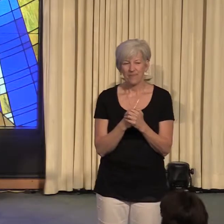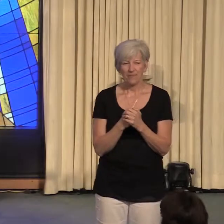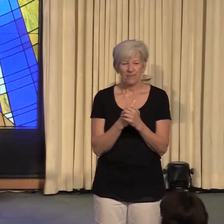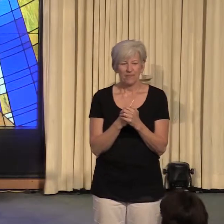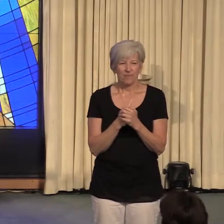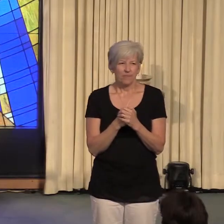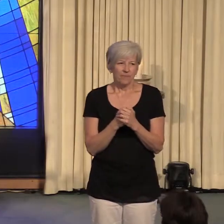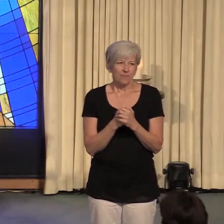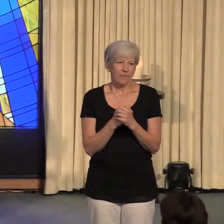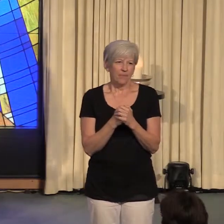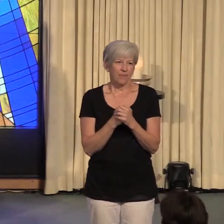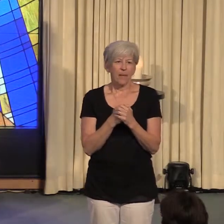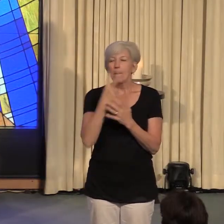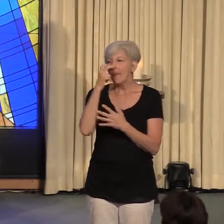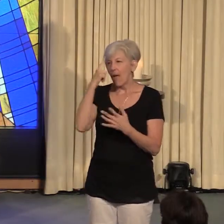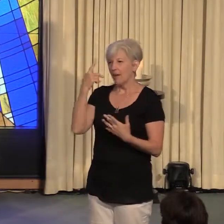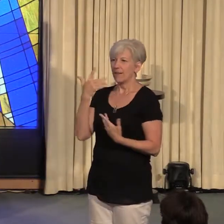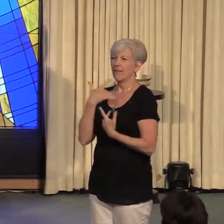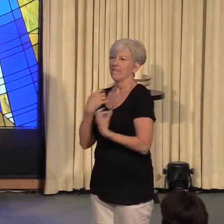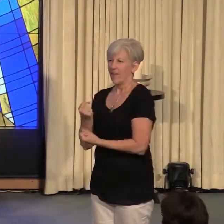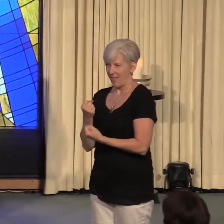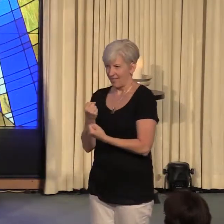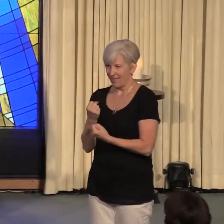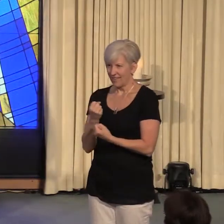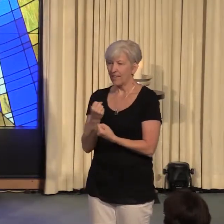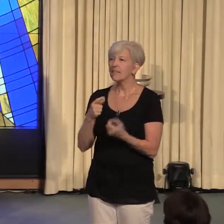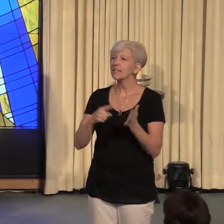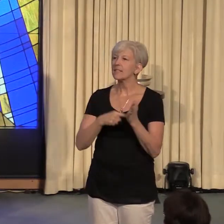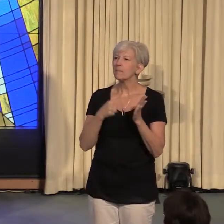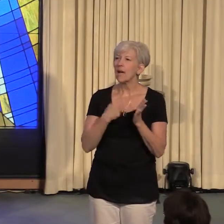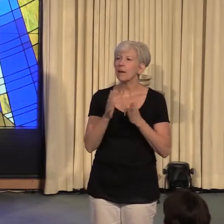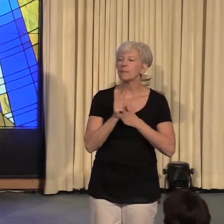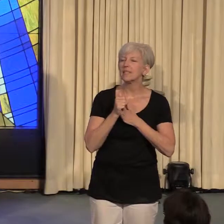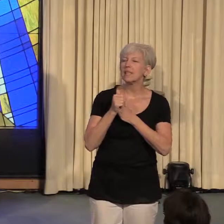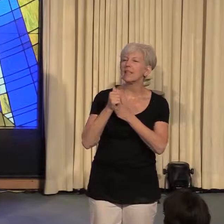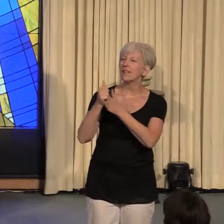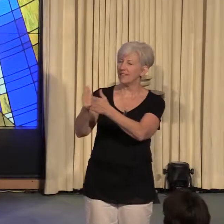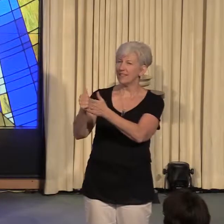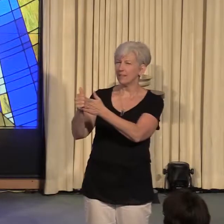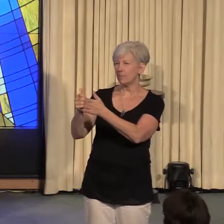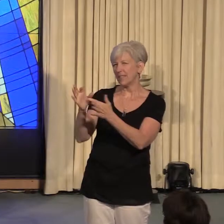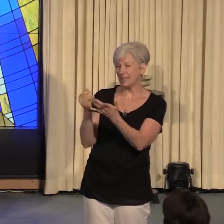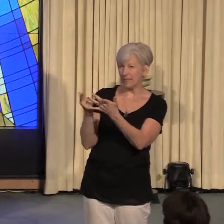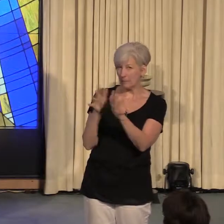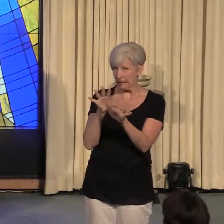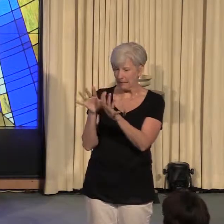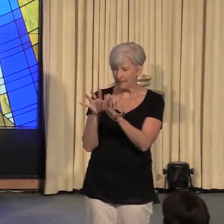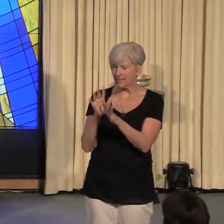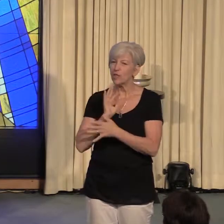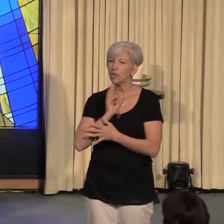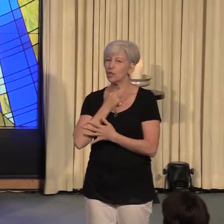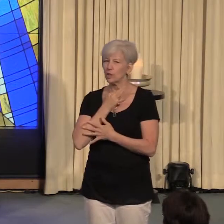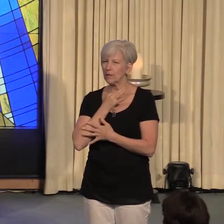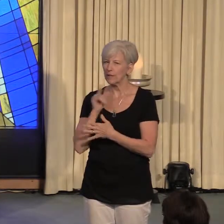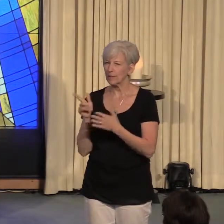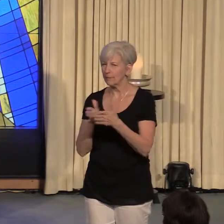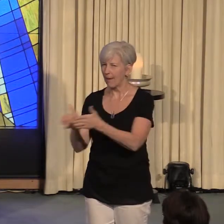Yeah. Blind faith. It sometimes leads us down some pretty curious rabbit holes.